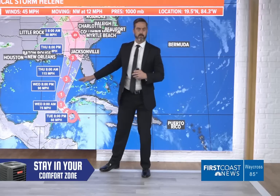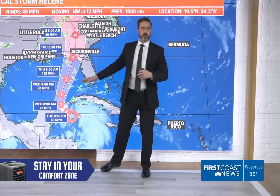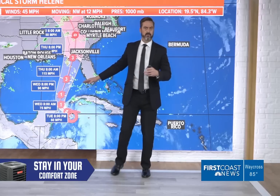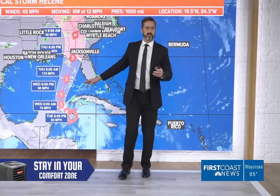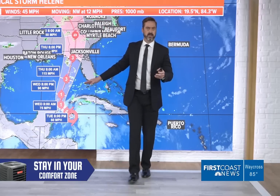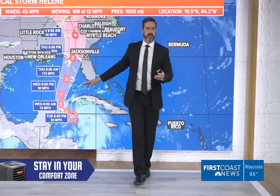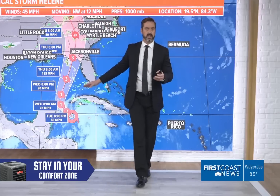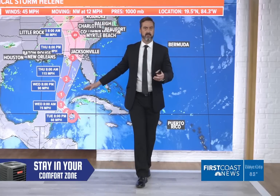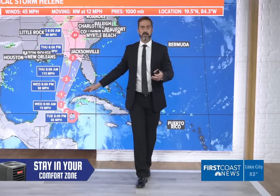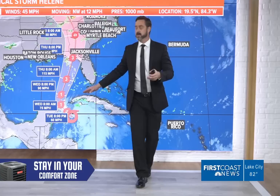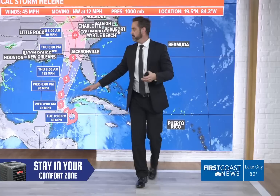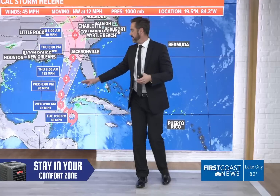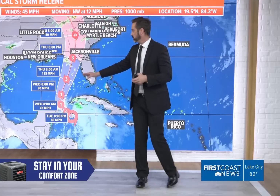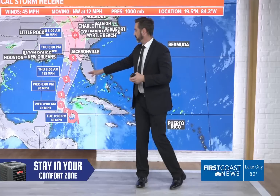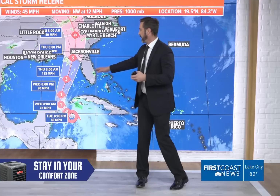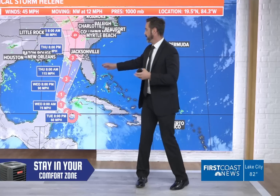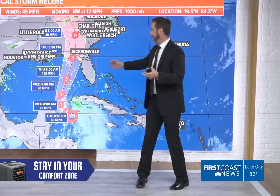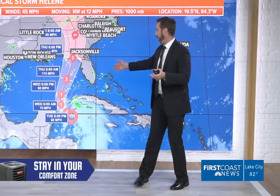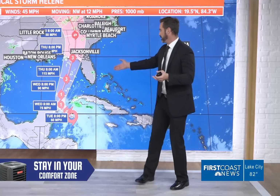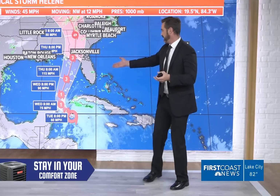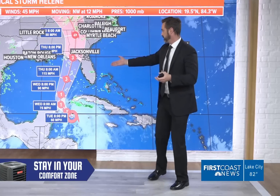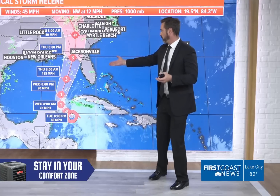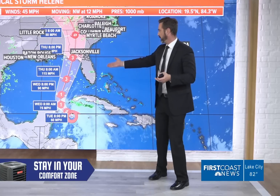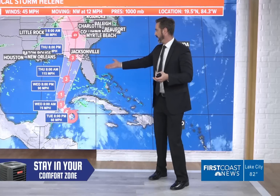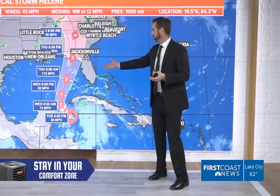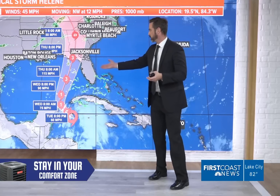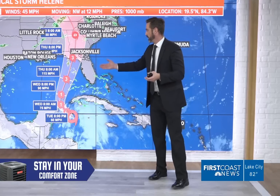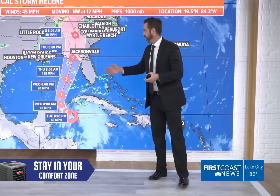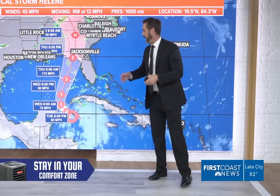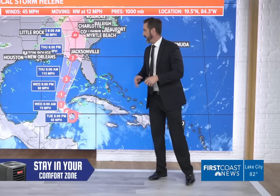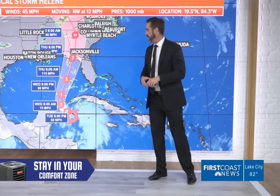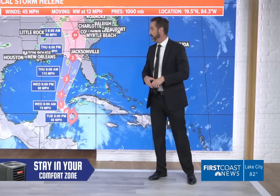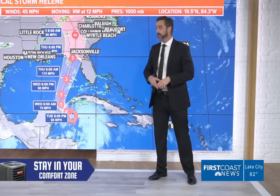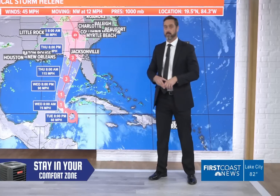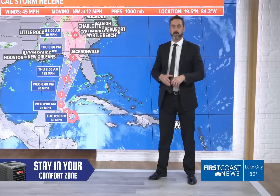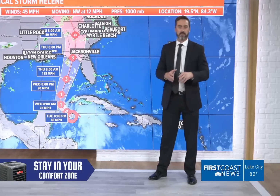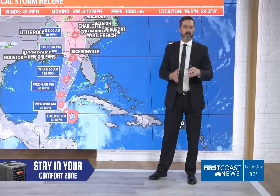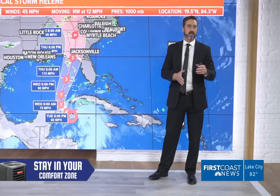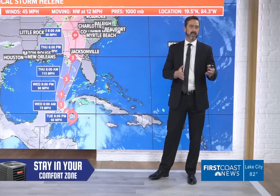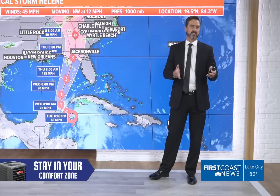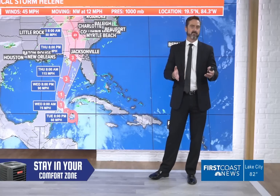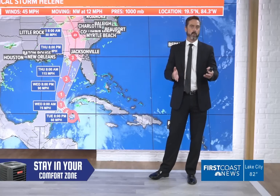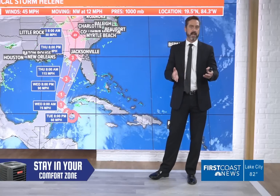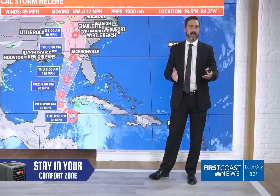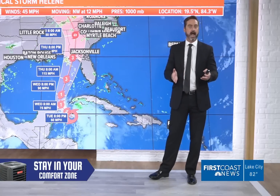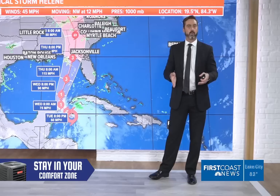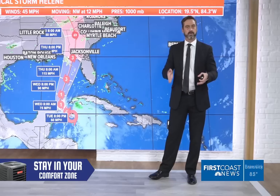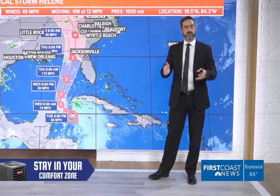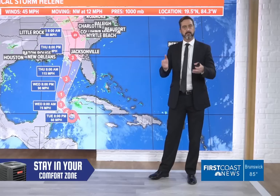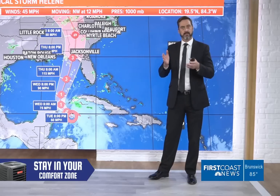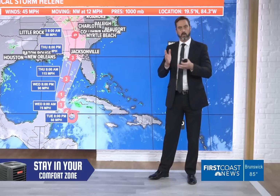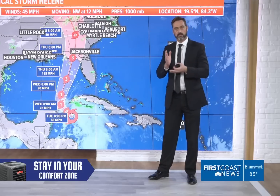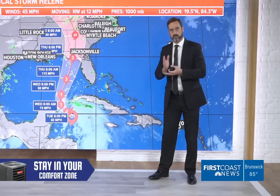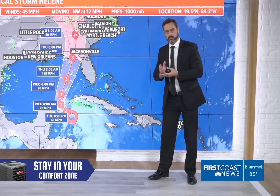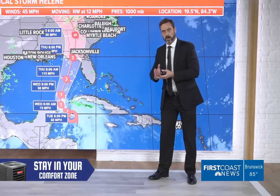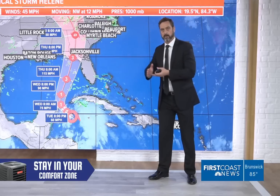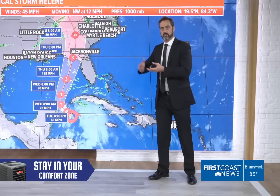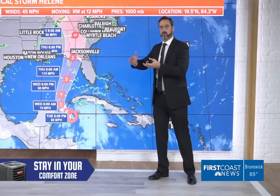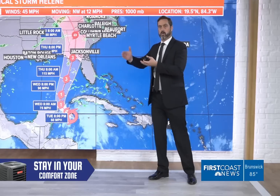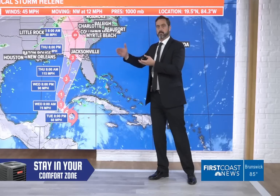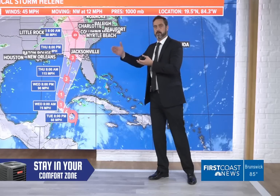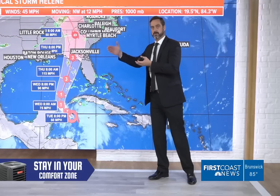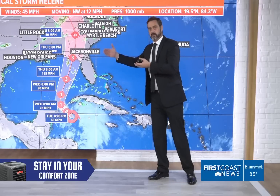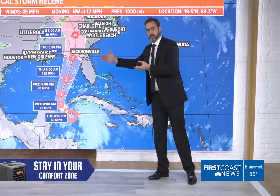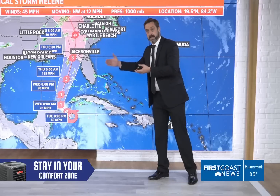got tropical storm officially at 11, major hurricane if it happens as forecast around the 8 a.m. update. We're talking about less than 48 hours going from